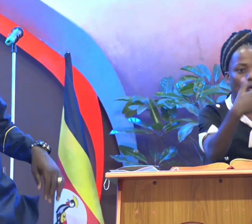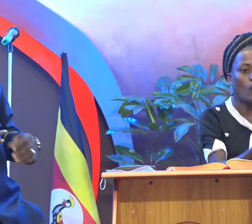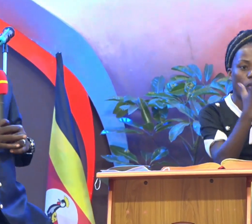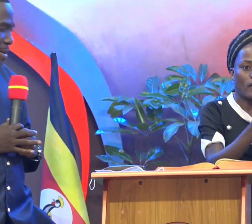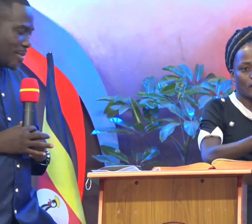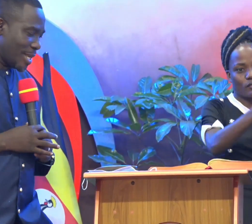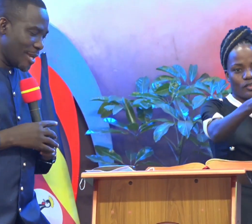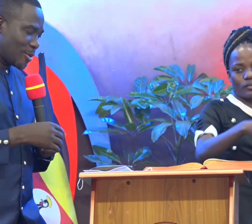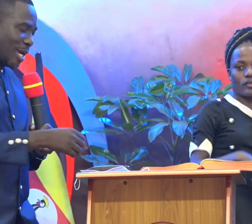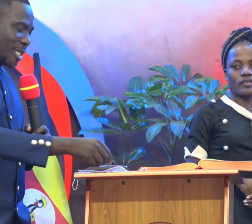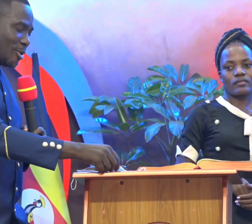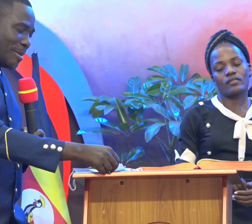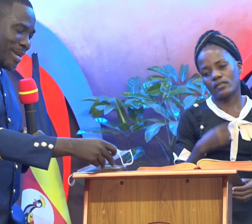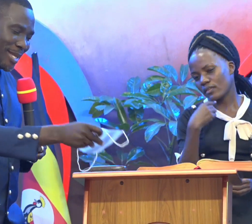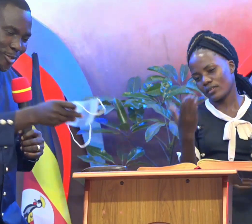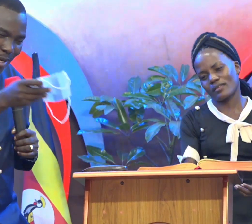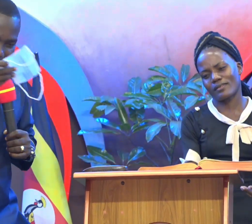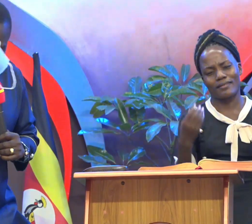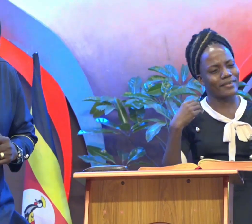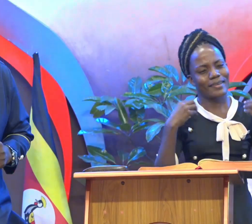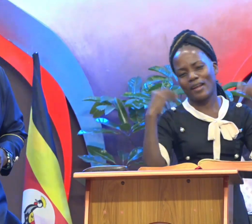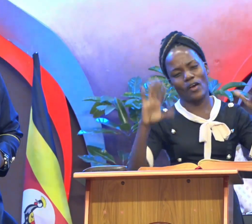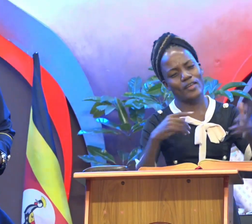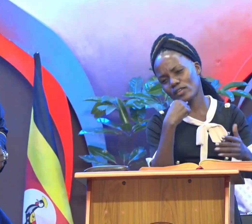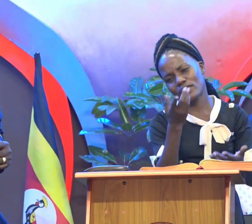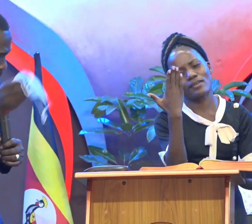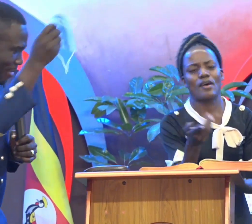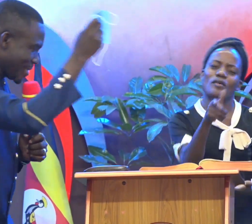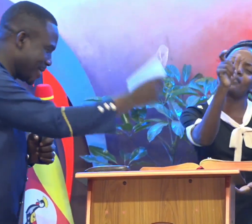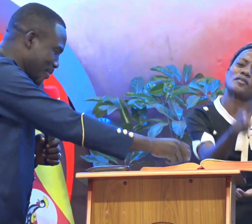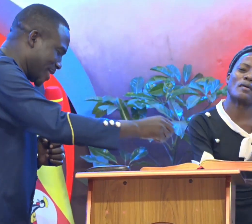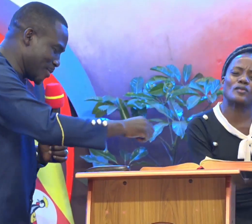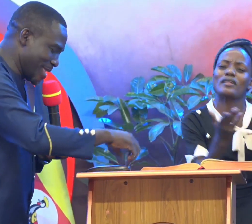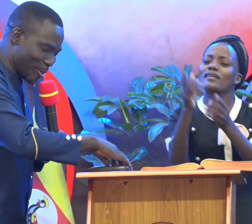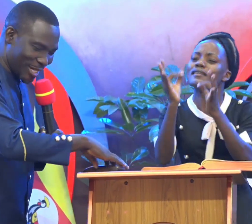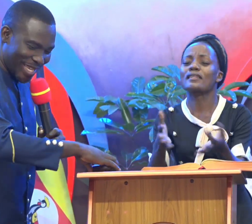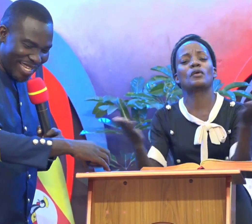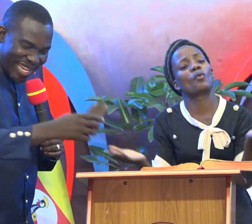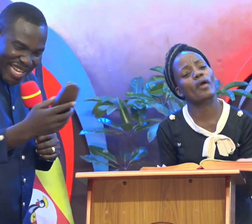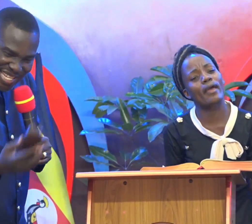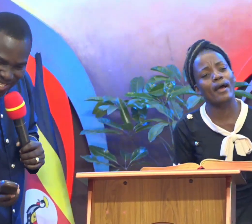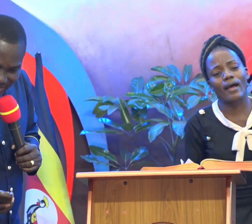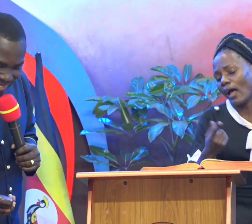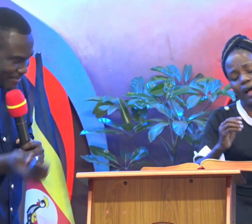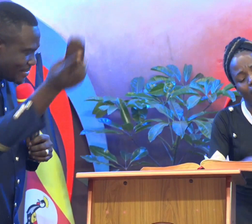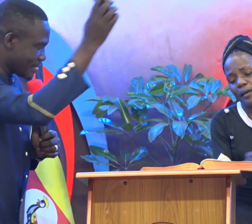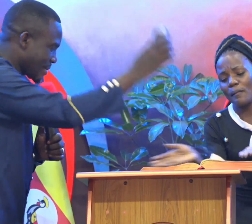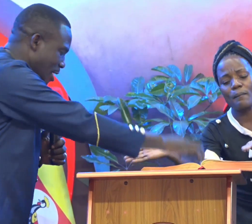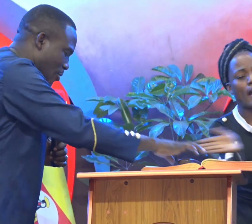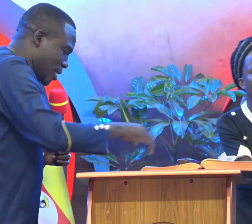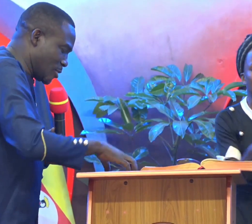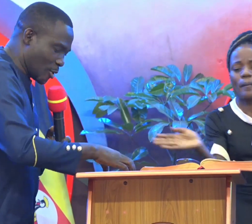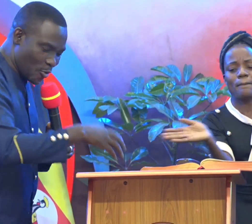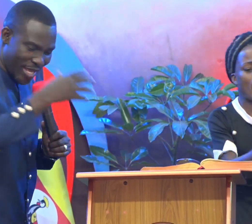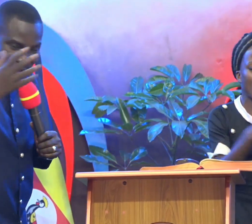from you. And they say, where was he taking this one? Let us take it out. It's